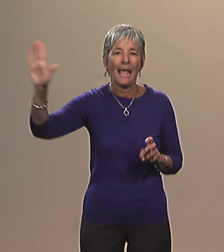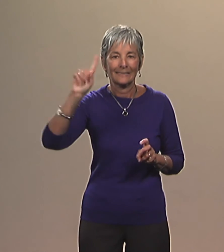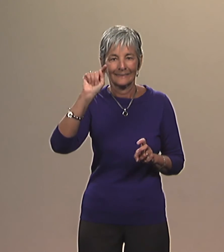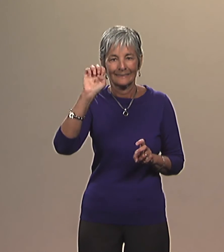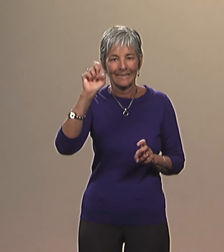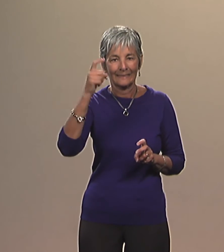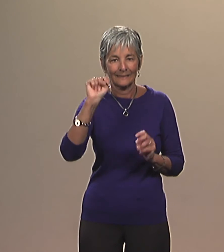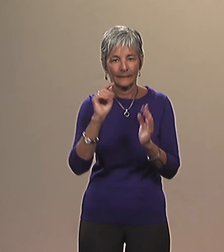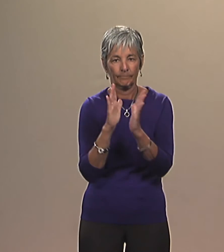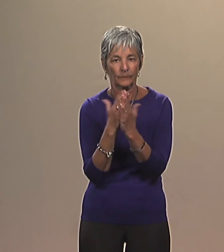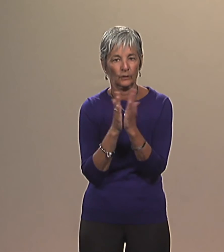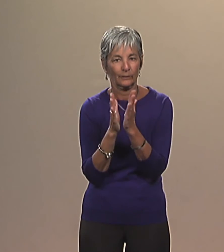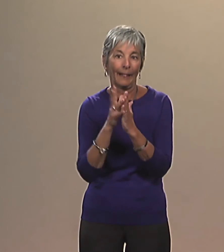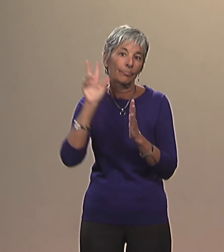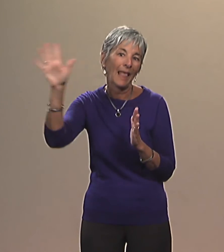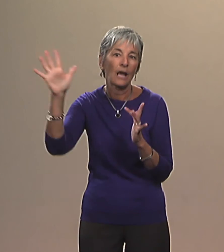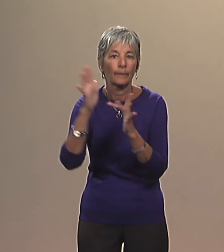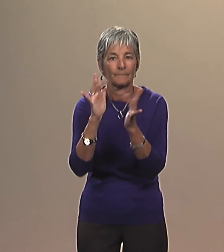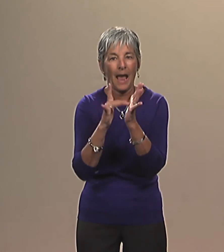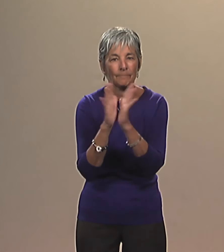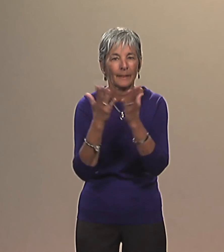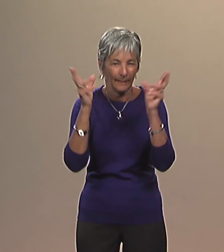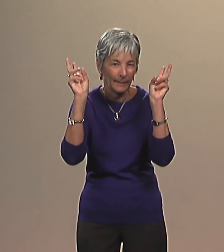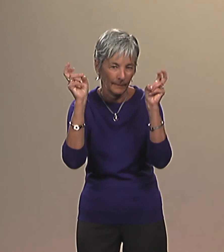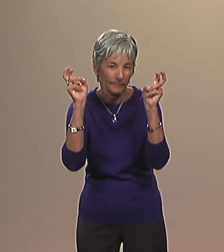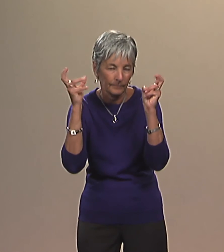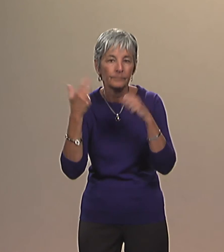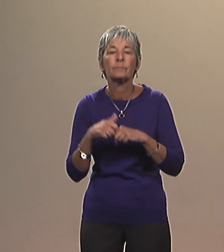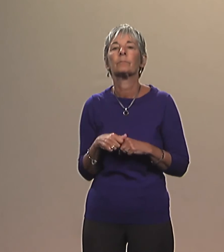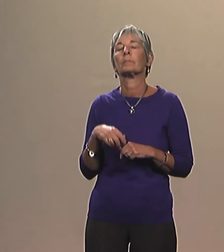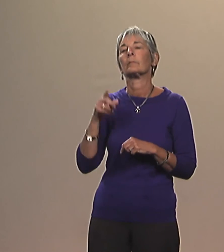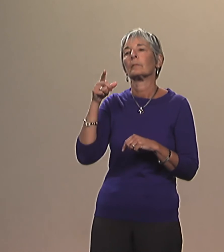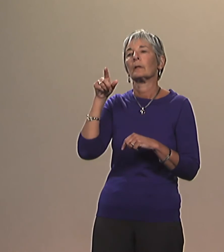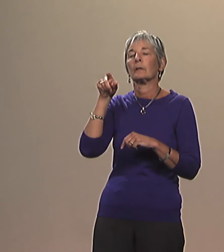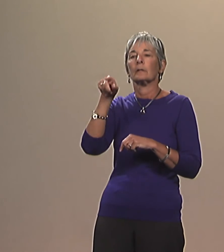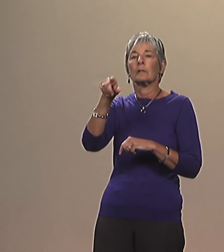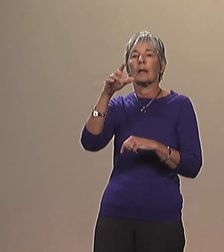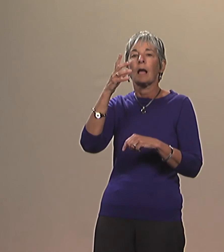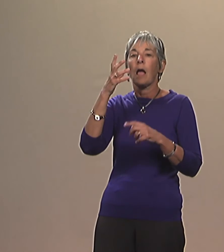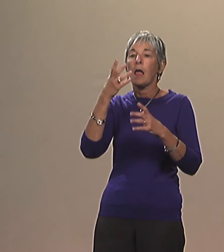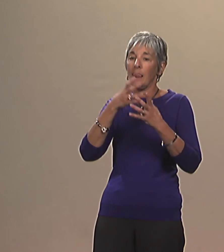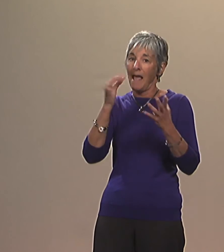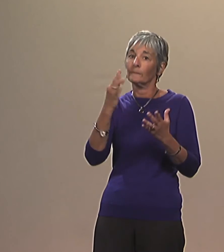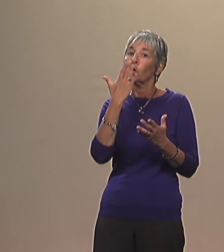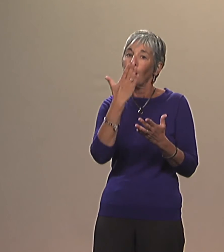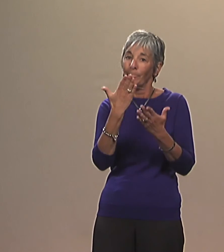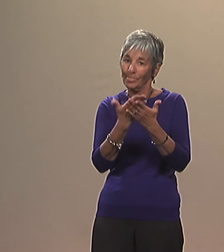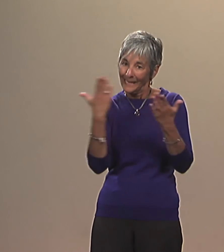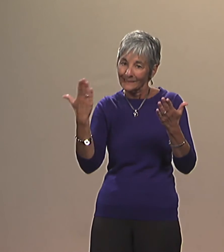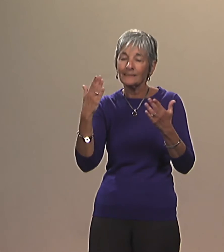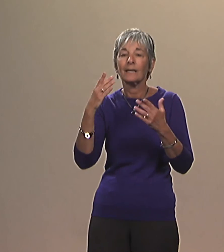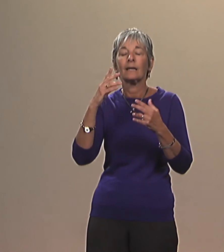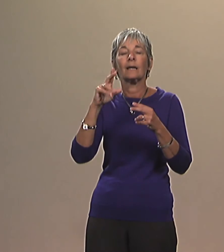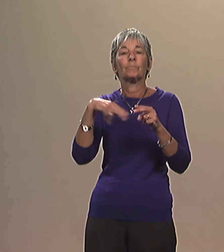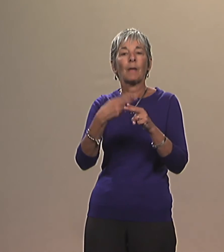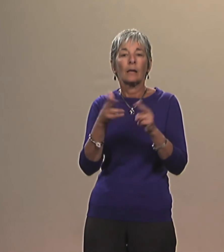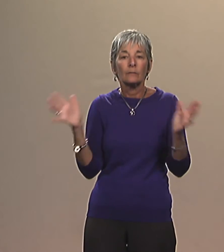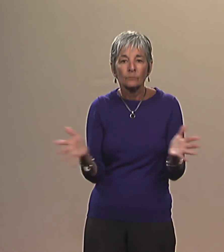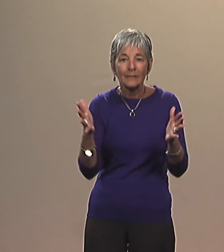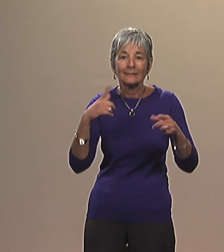textbook, like their Bible, so to speak. There are a lot of good things about encouraging signing and speech development and